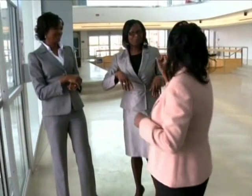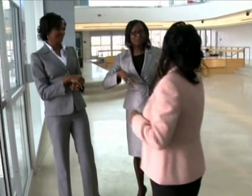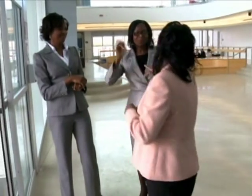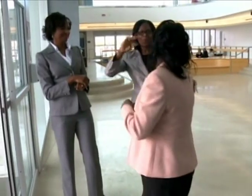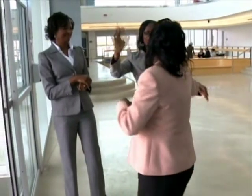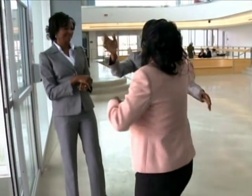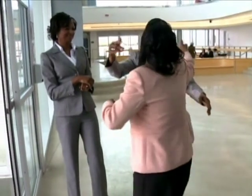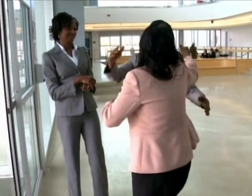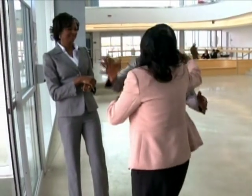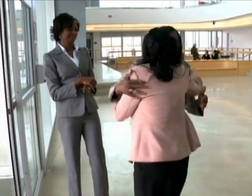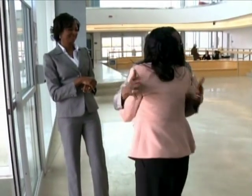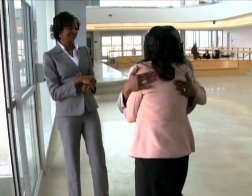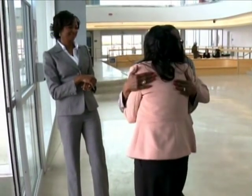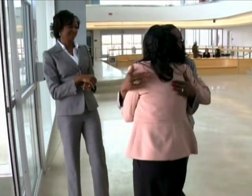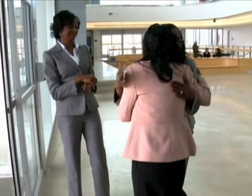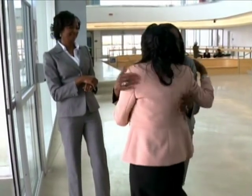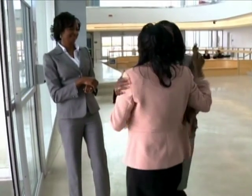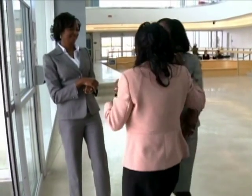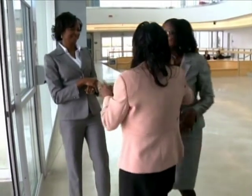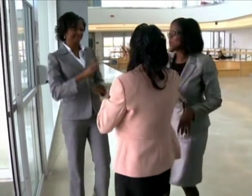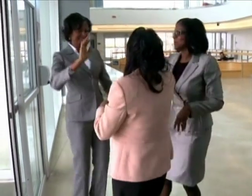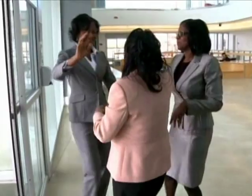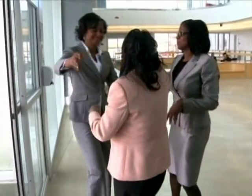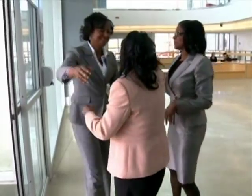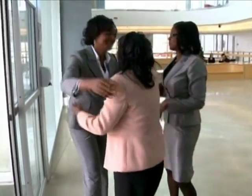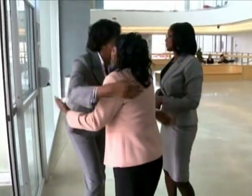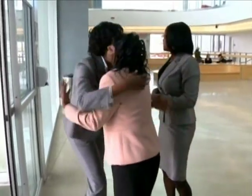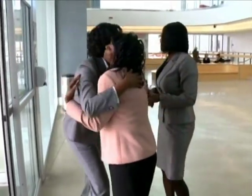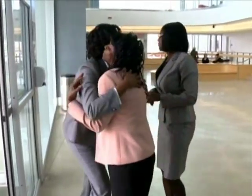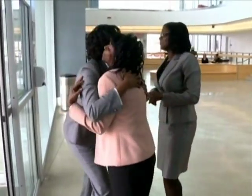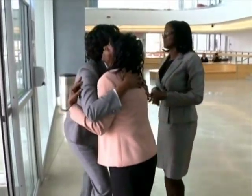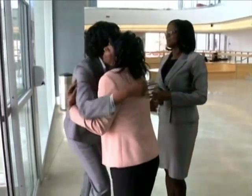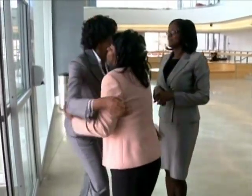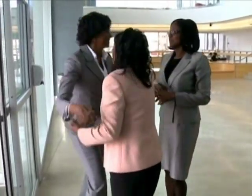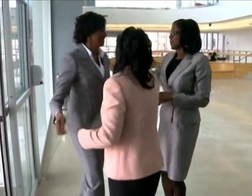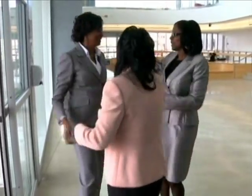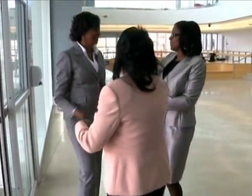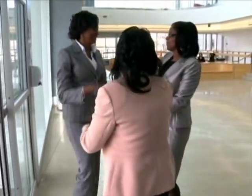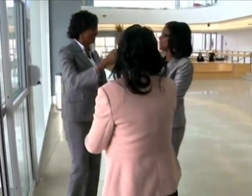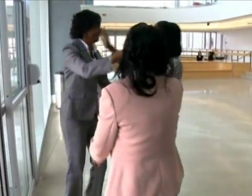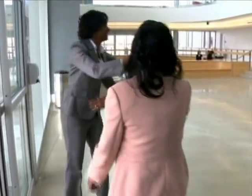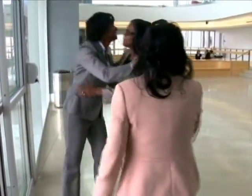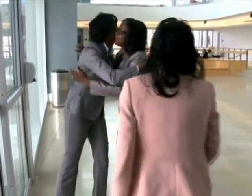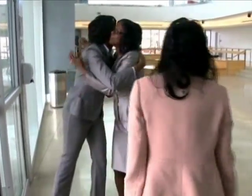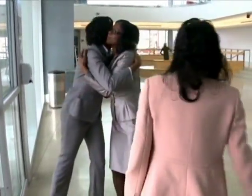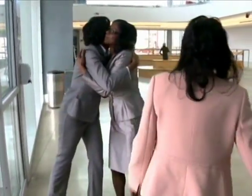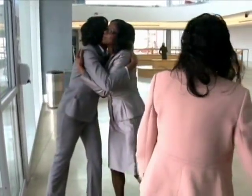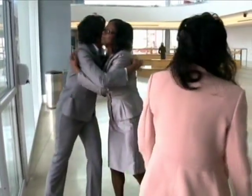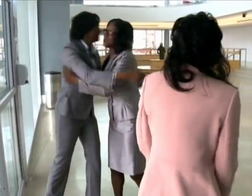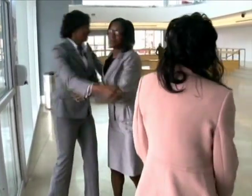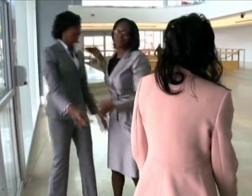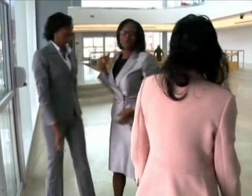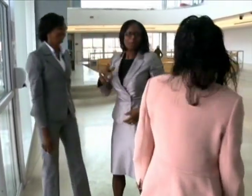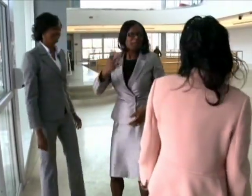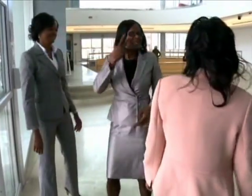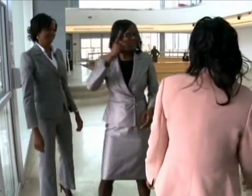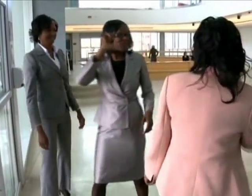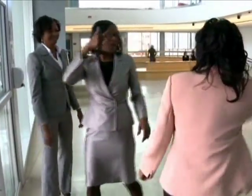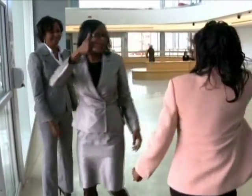sisters critical role models with an important message to share. My quote is, the sky is the limit. You can be anything that you want to be. In Northeast, Mike Kinnean